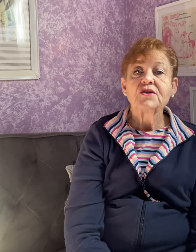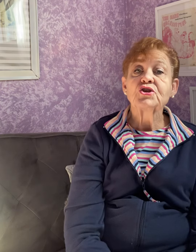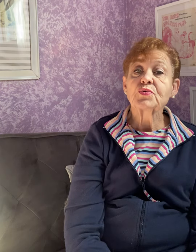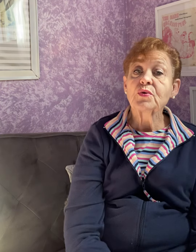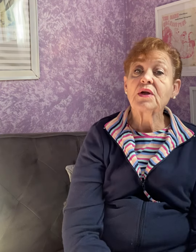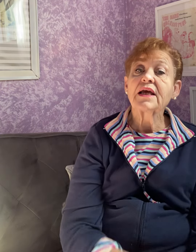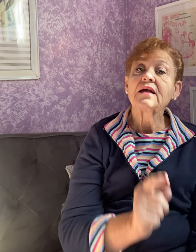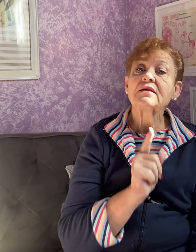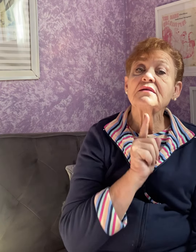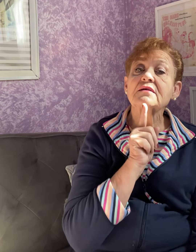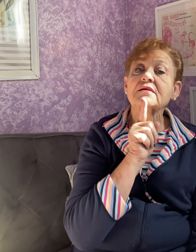truly,